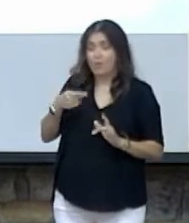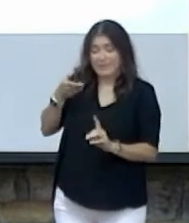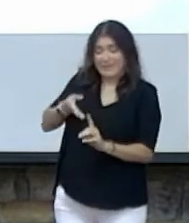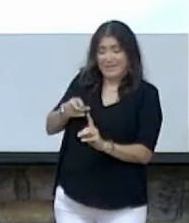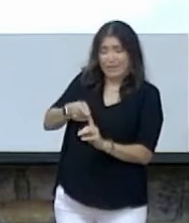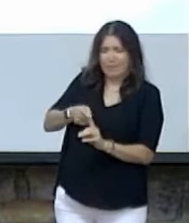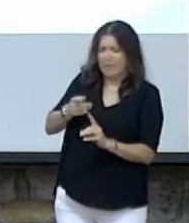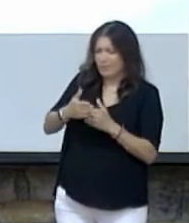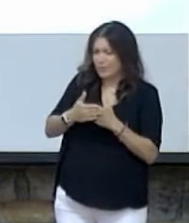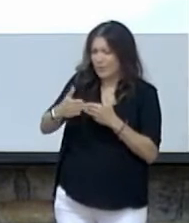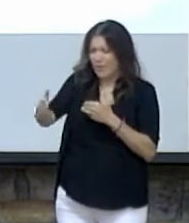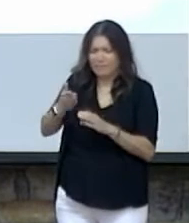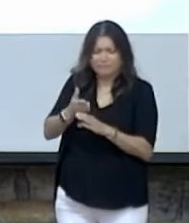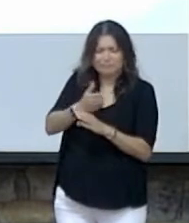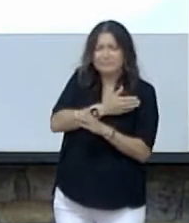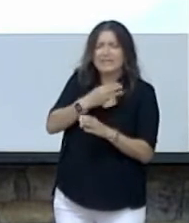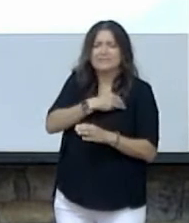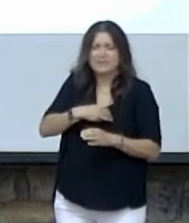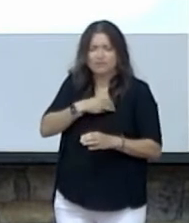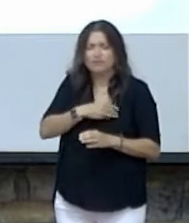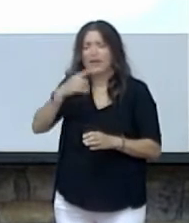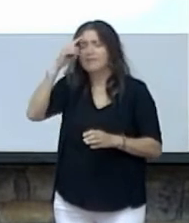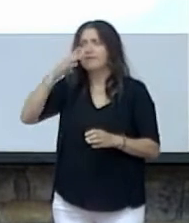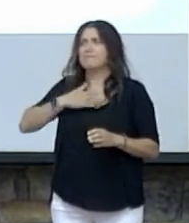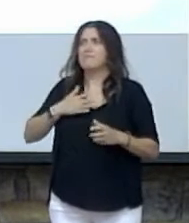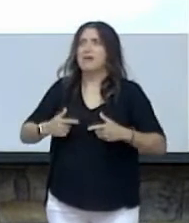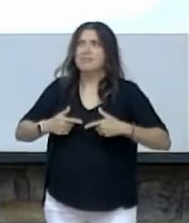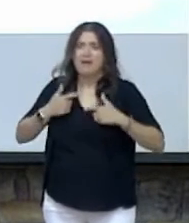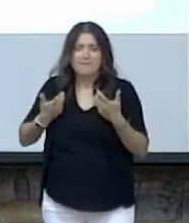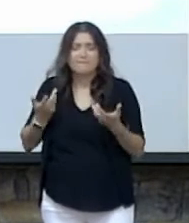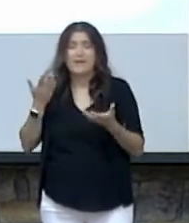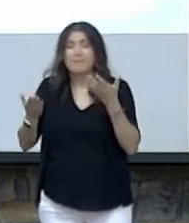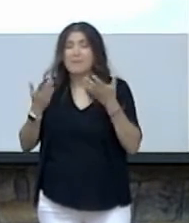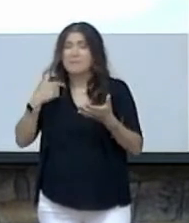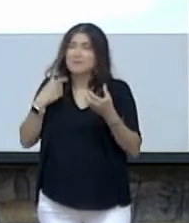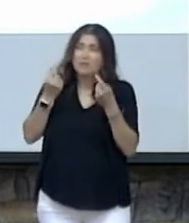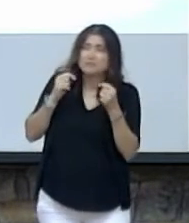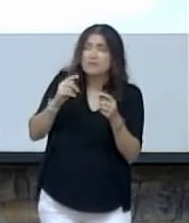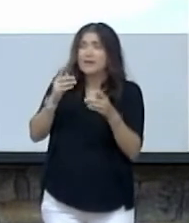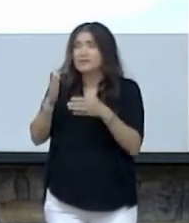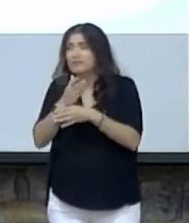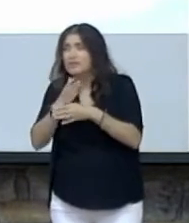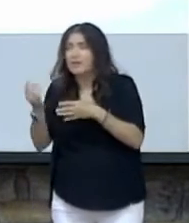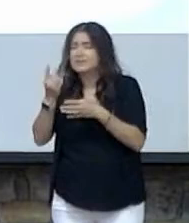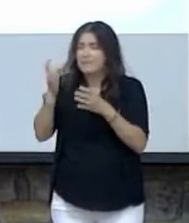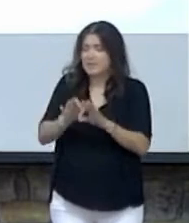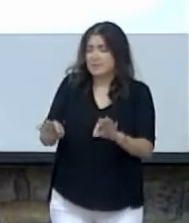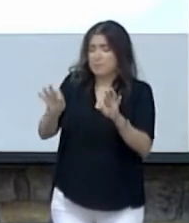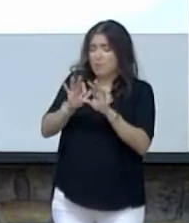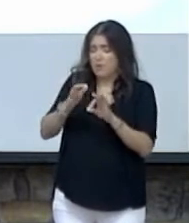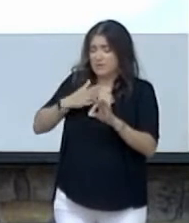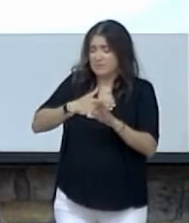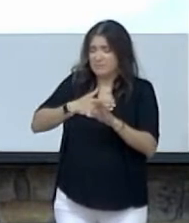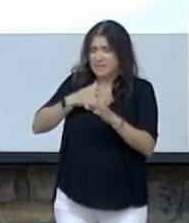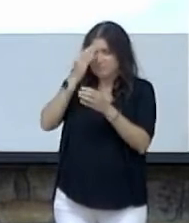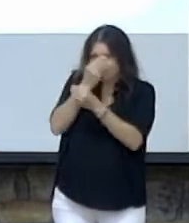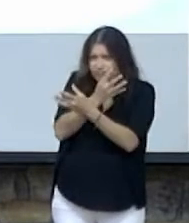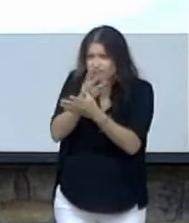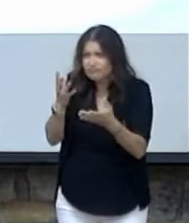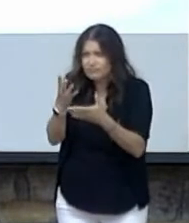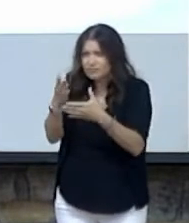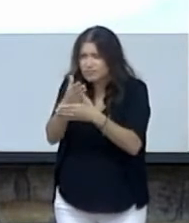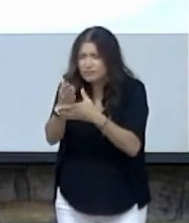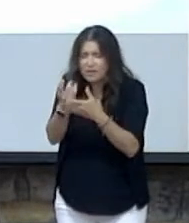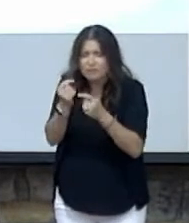his ministry. I think about my own life, and maybe as I try to share something that's important to me with other people,